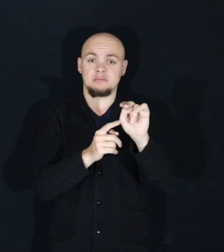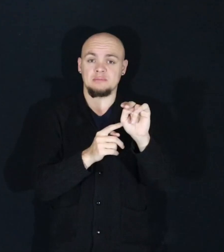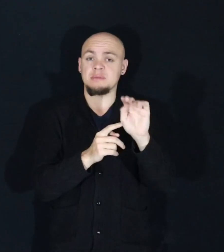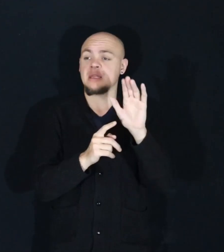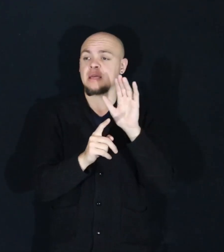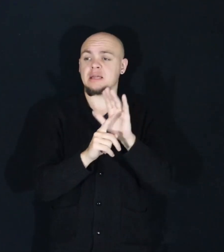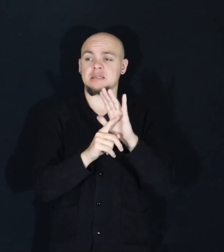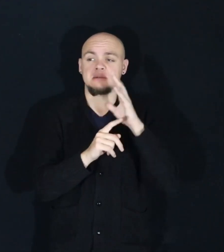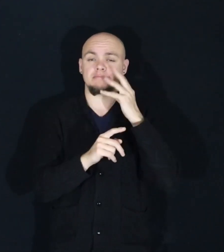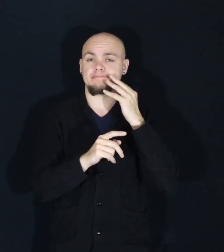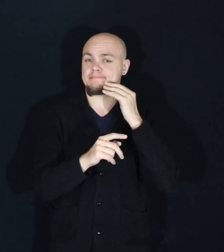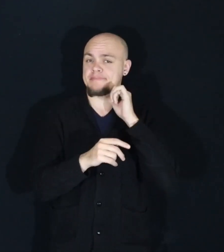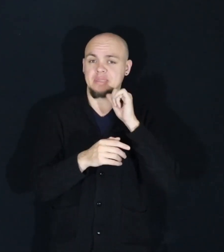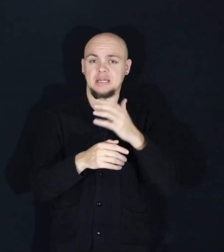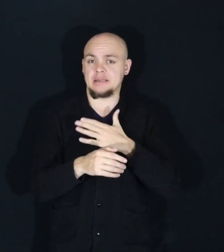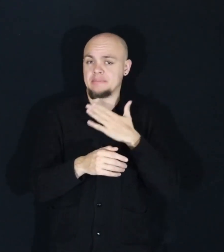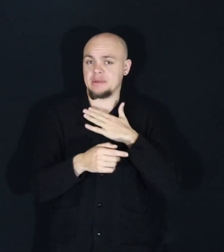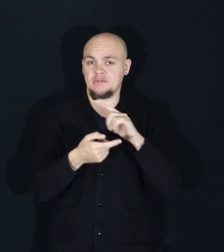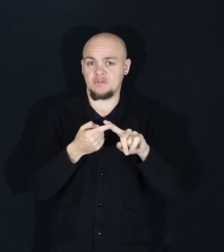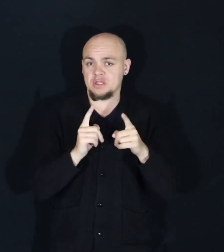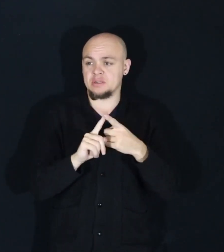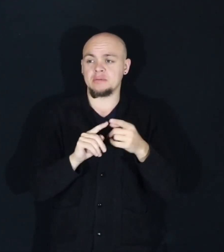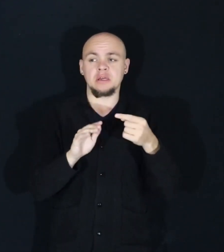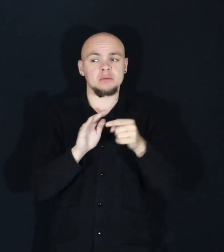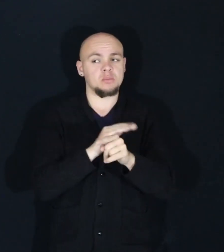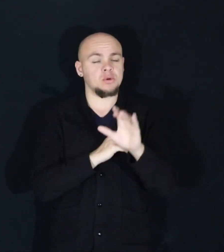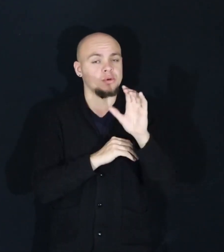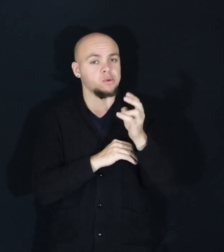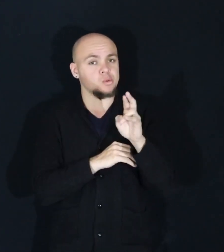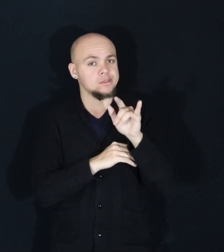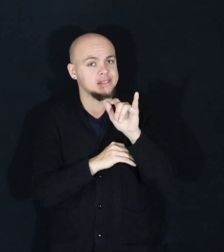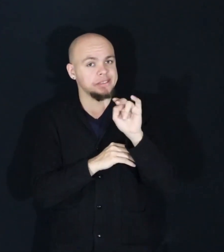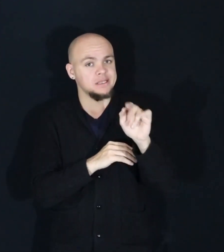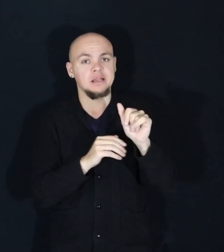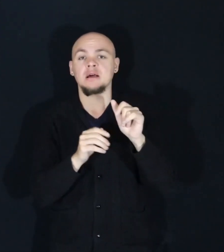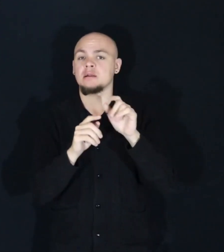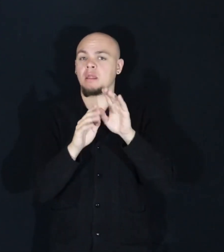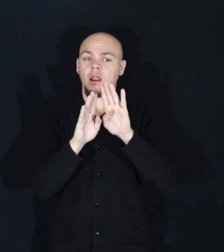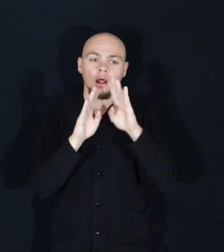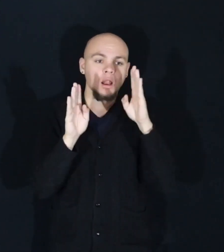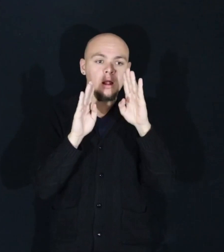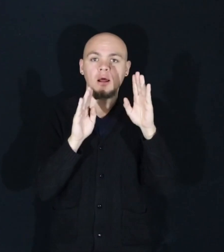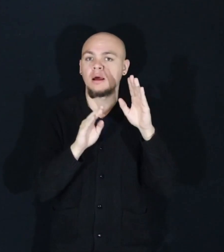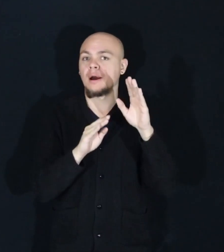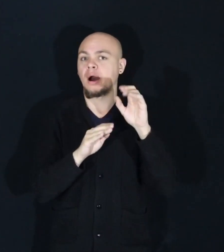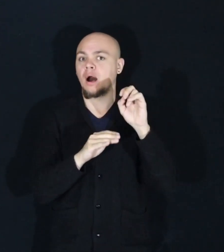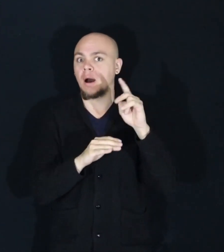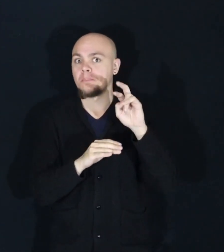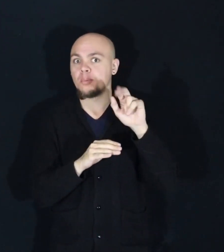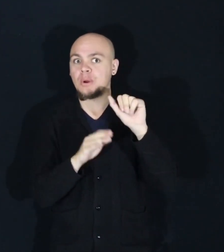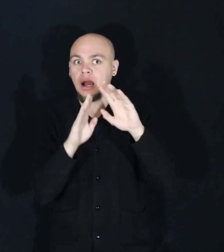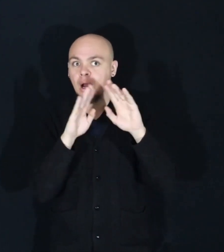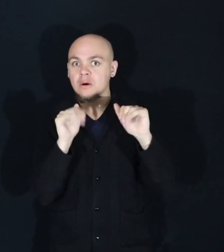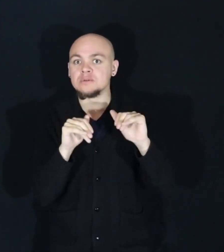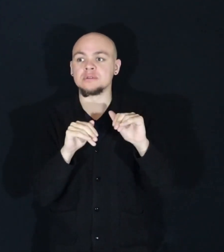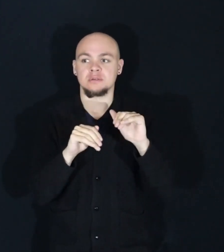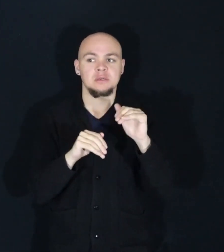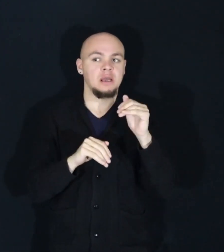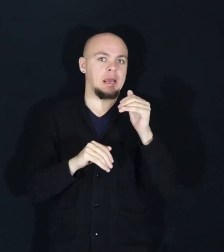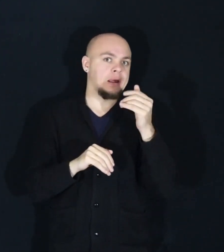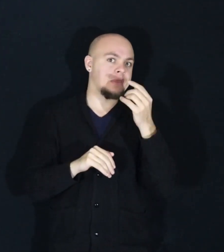Henry. I explored alongside Christine through the cellars of the opera and saw Gatsby's persistent hope in the green